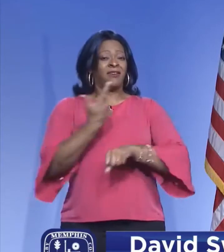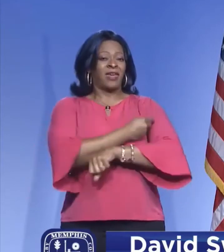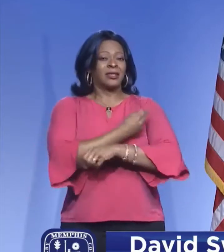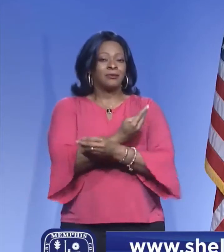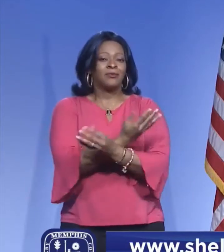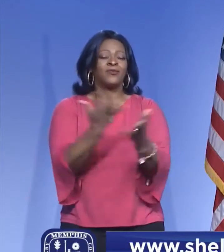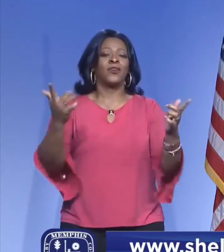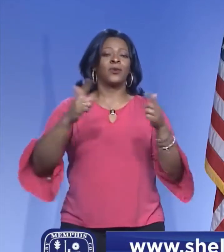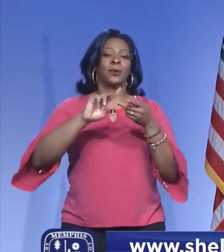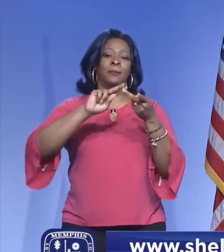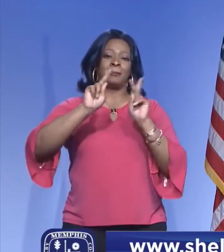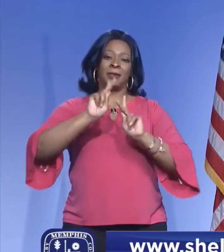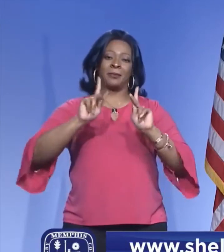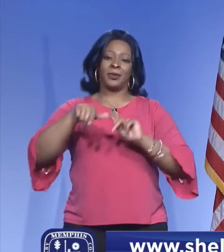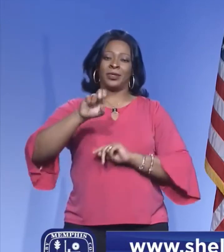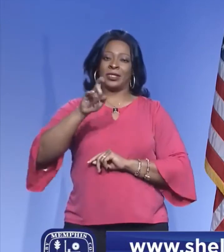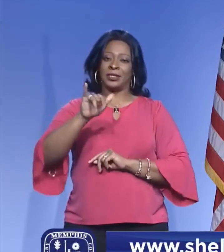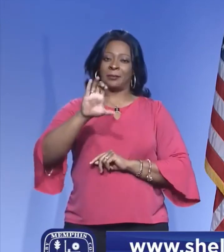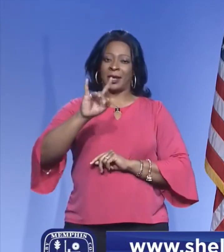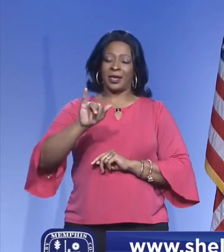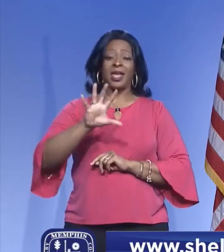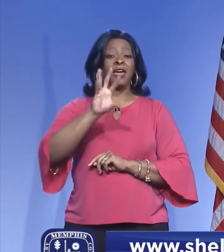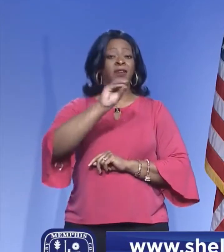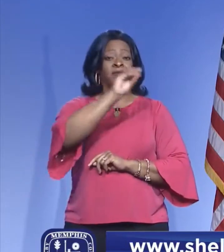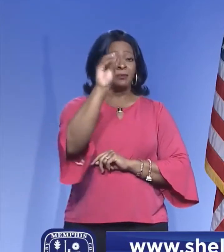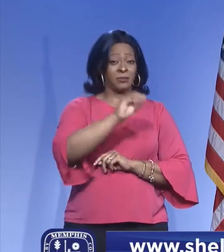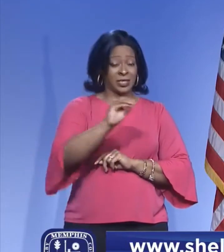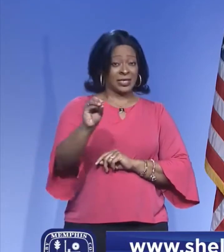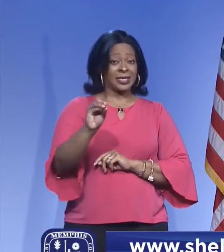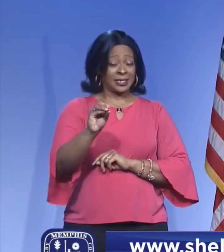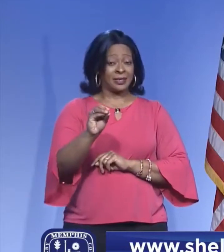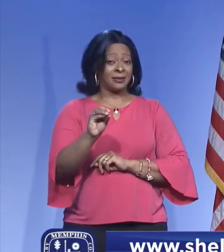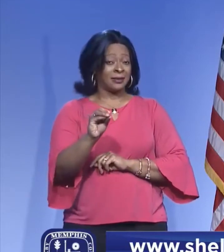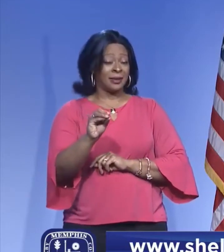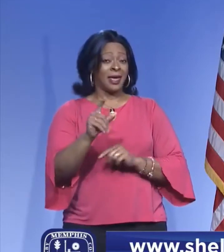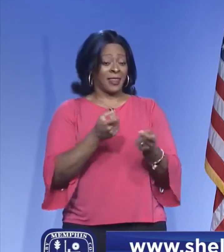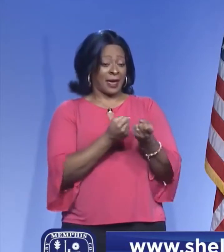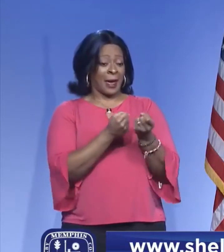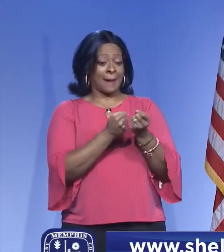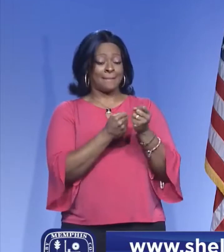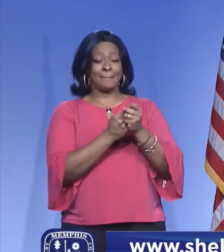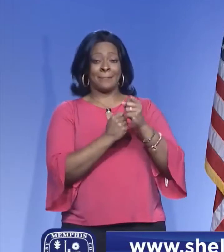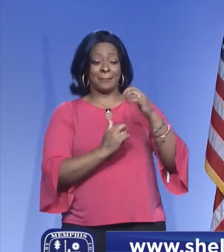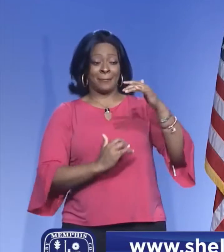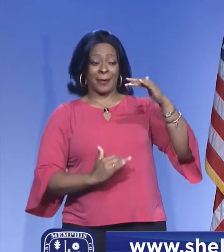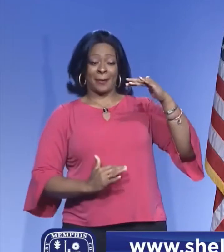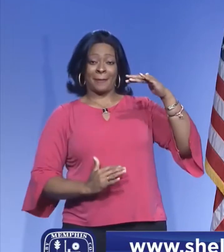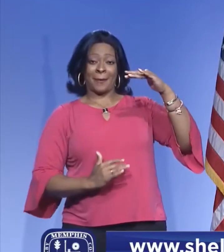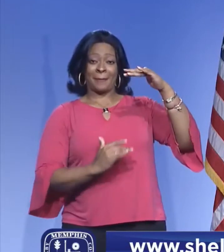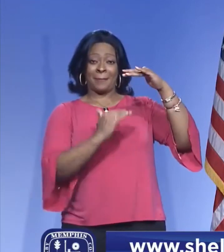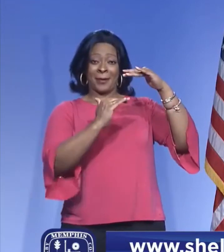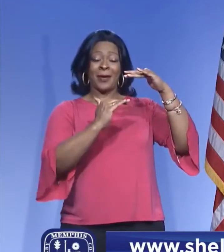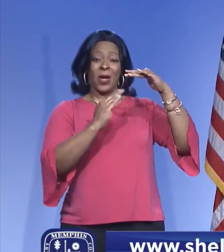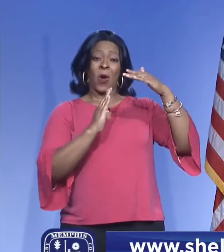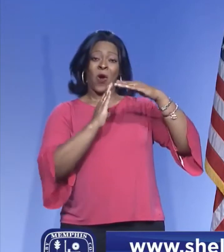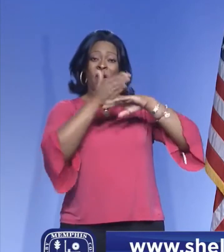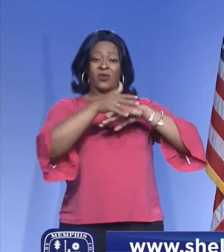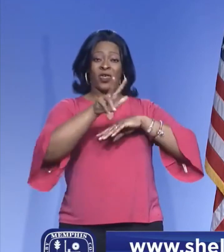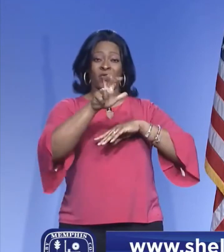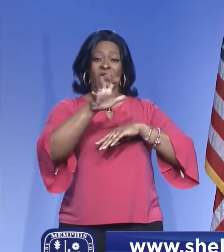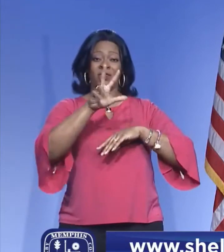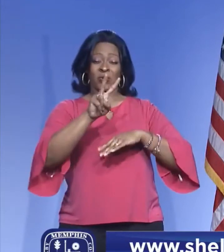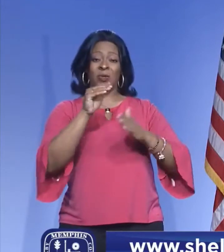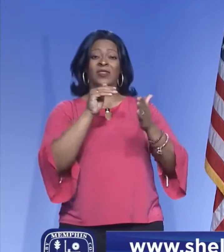Shelby County. And right now, 50% of the campaign goal has been reached. We're at over